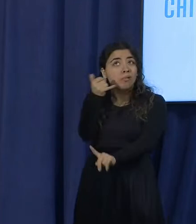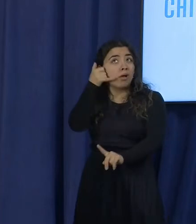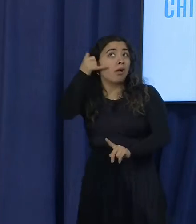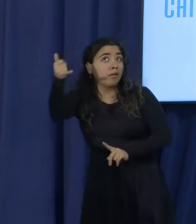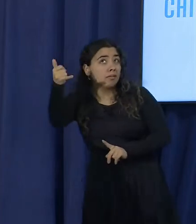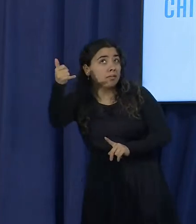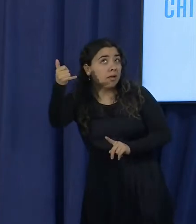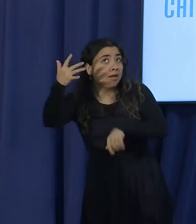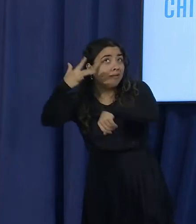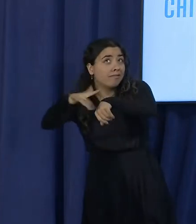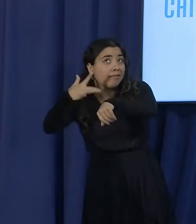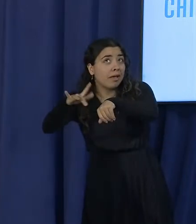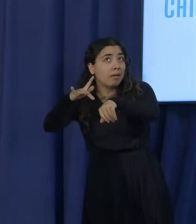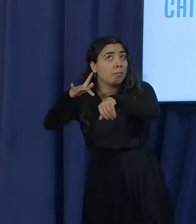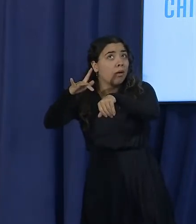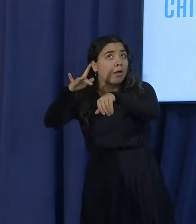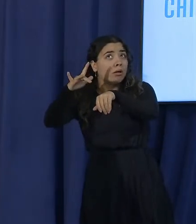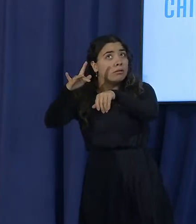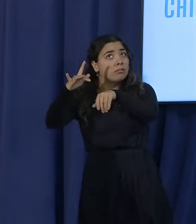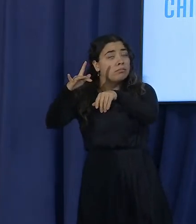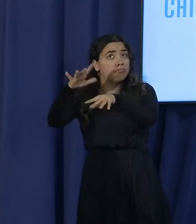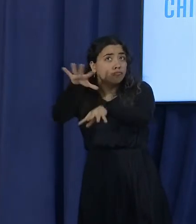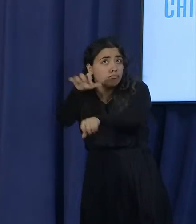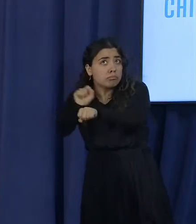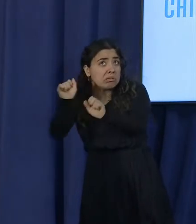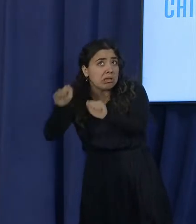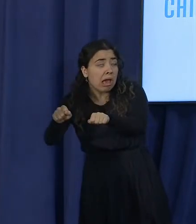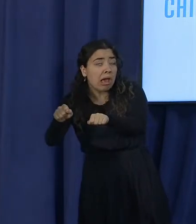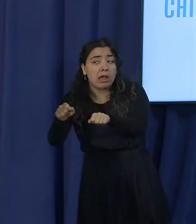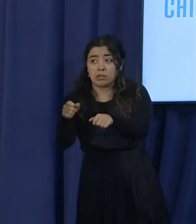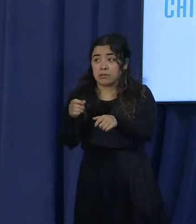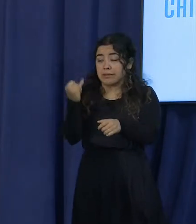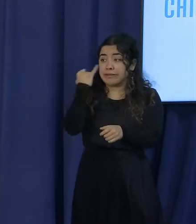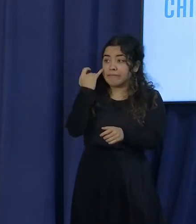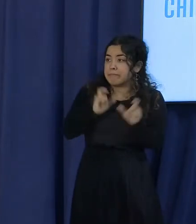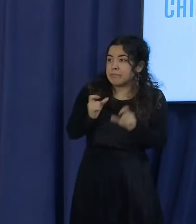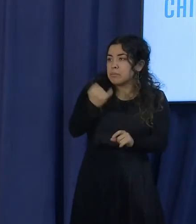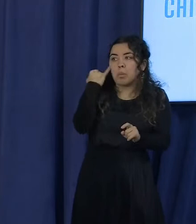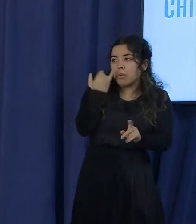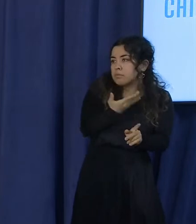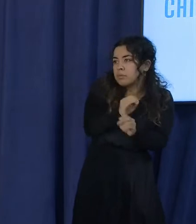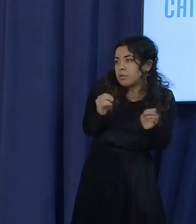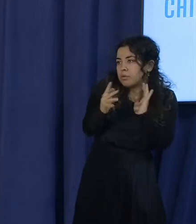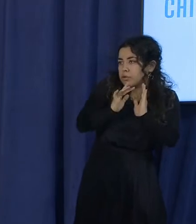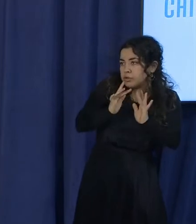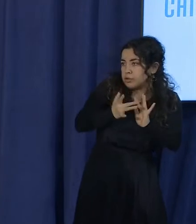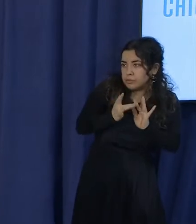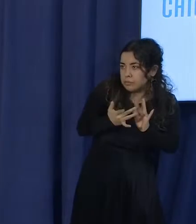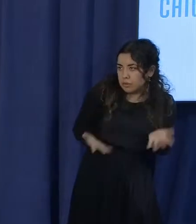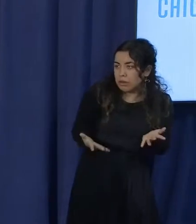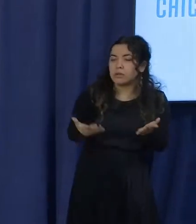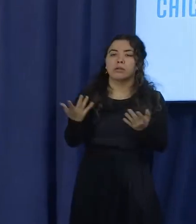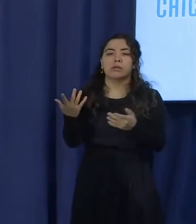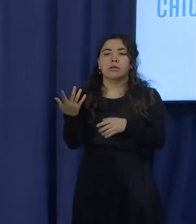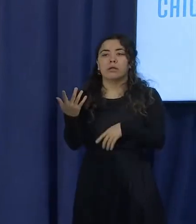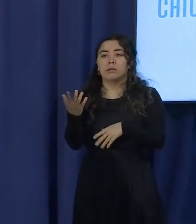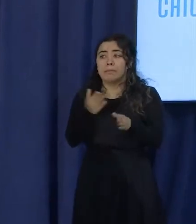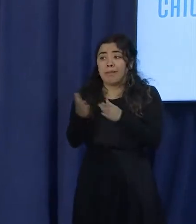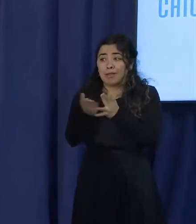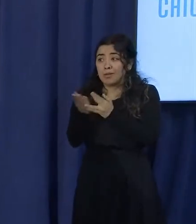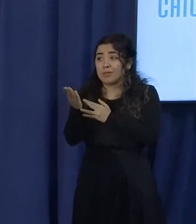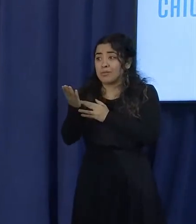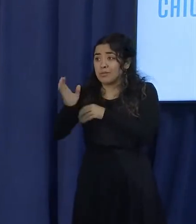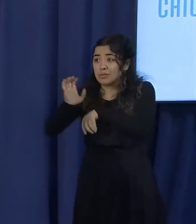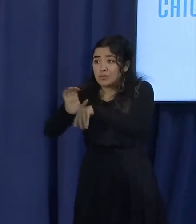don't have internet? Any other plans to link this service through local aldermen, community centers, churches? Sure.